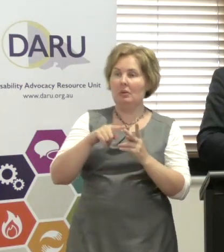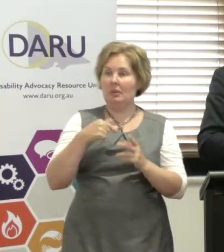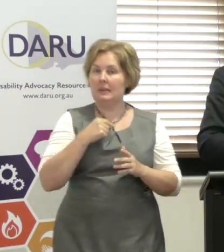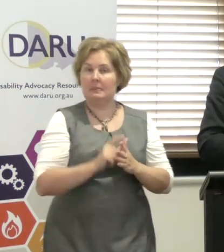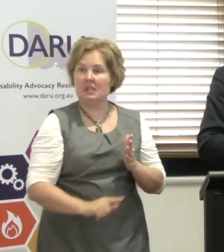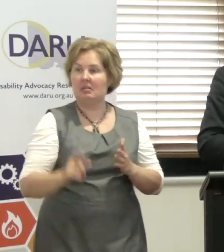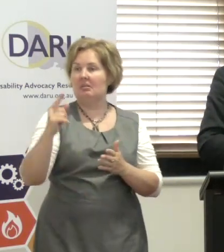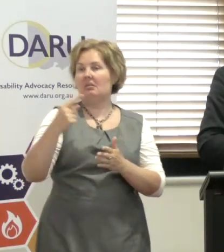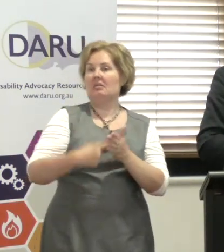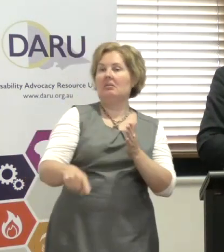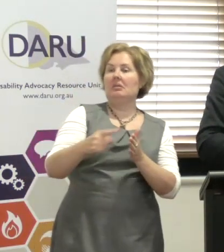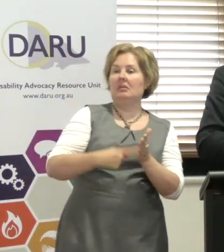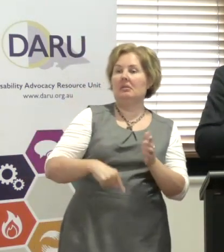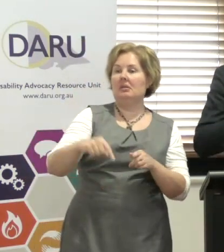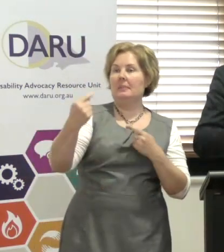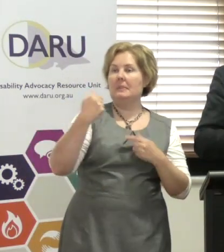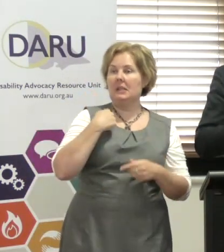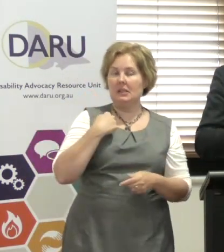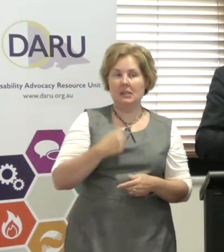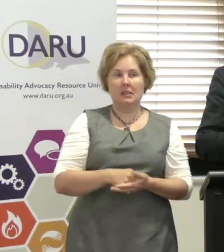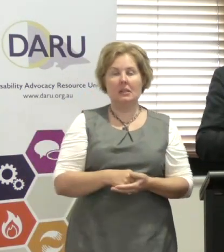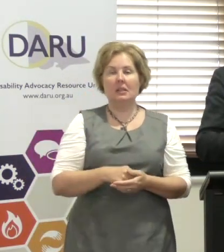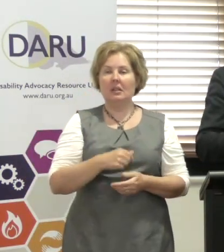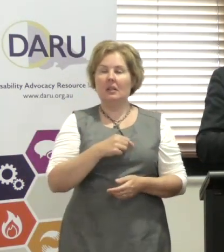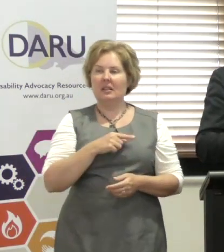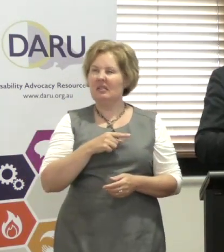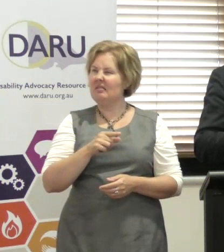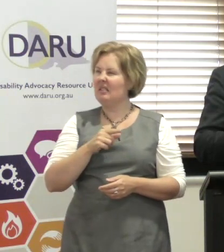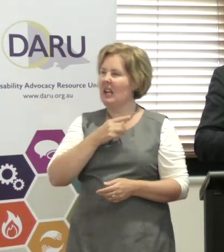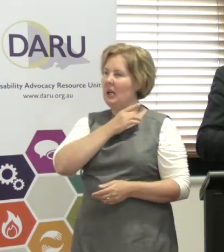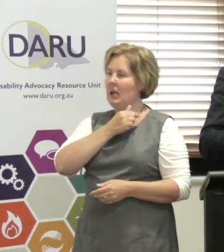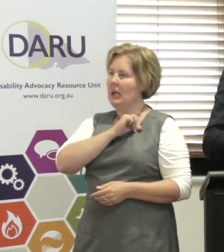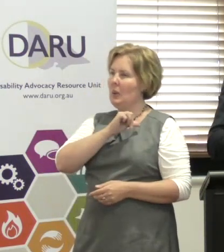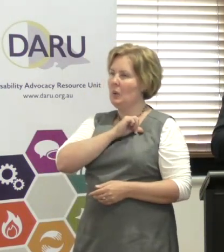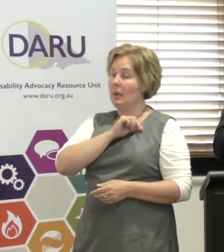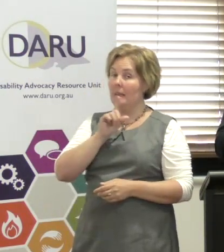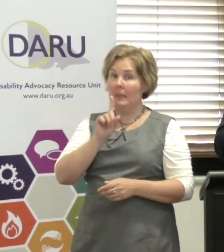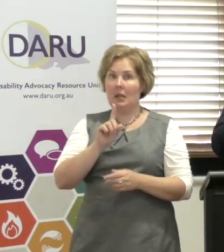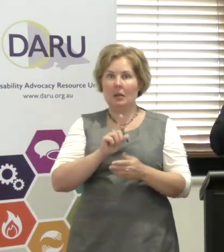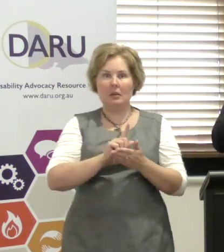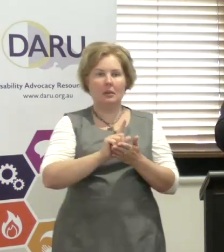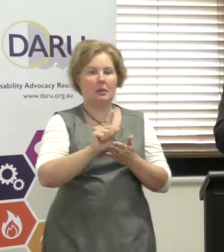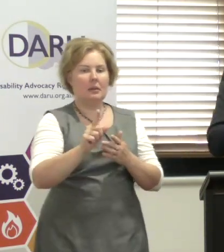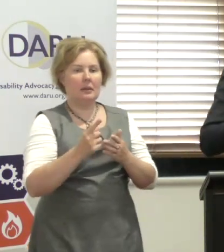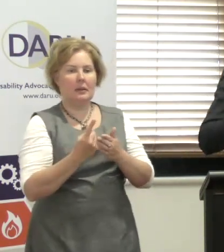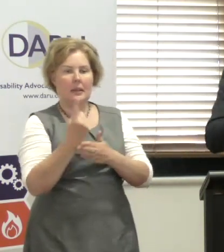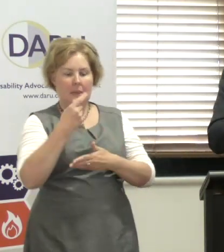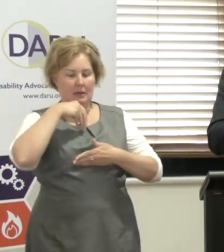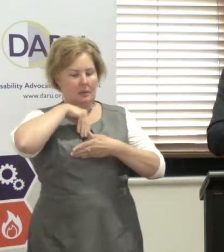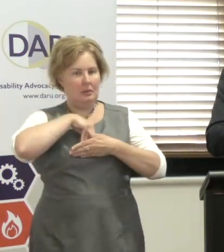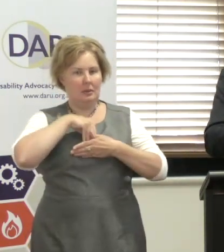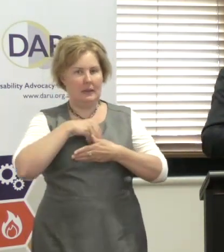about. And it started off with that. But then what happened is it's this intuitive